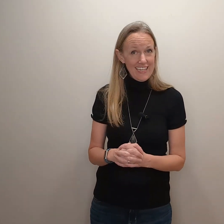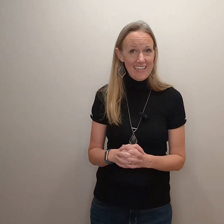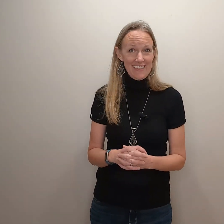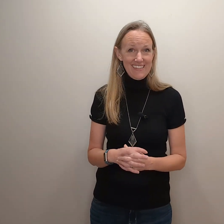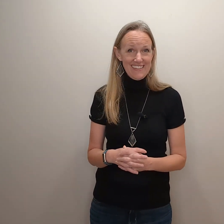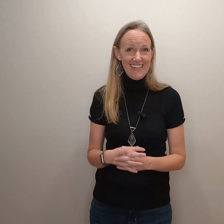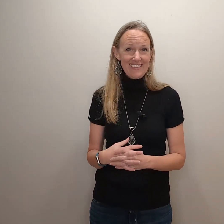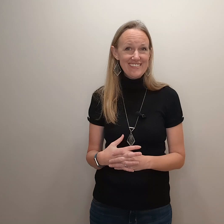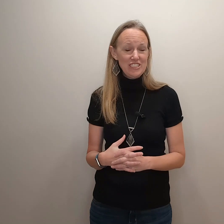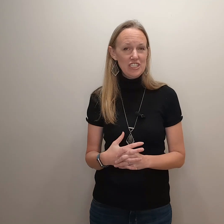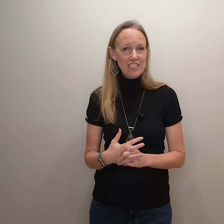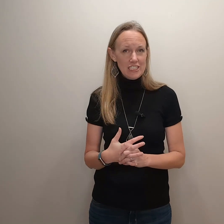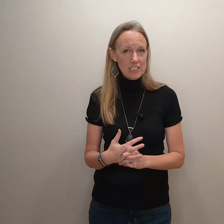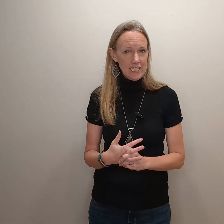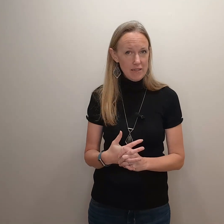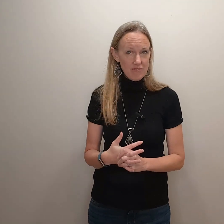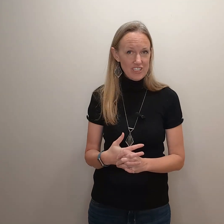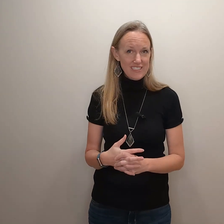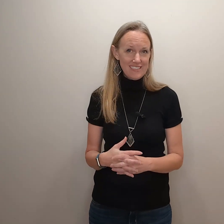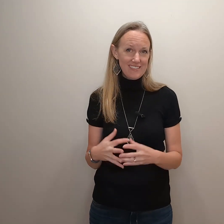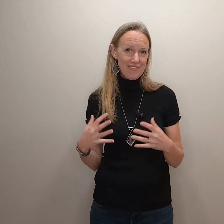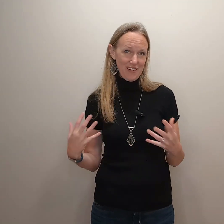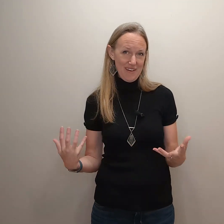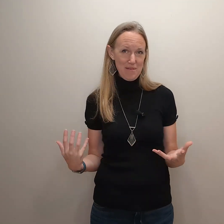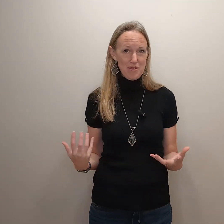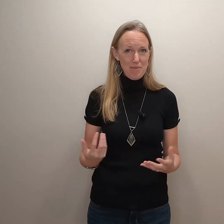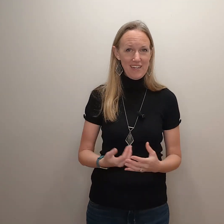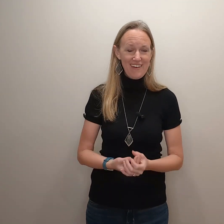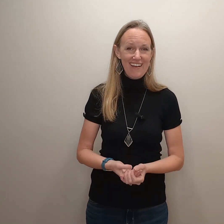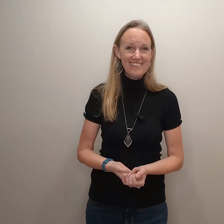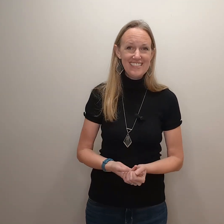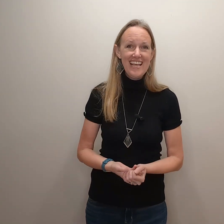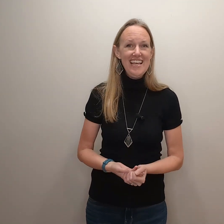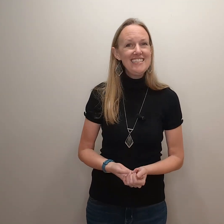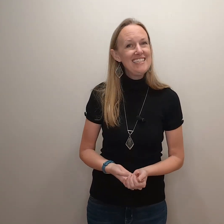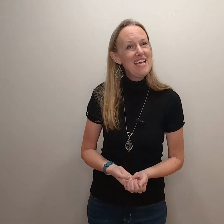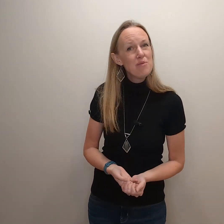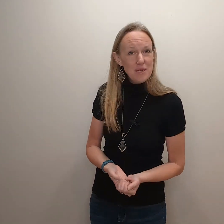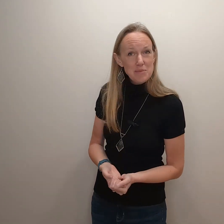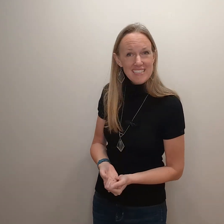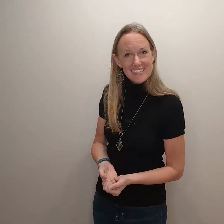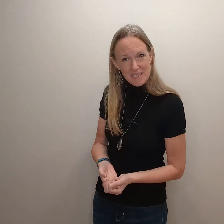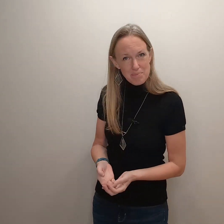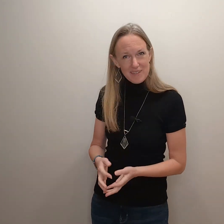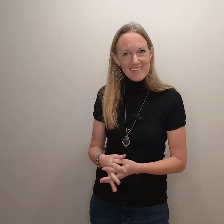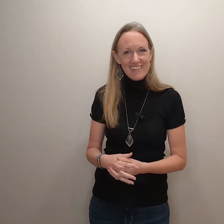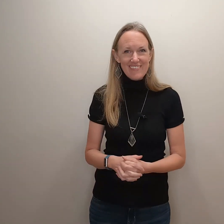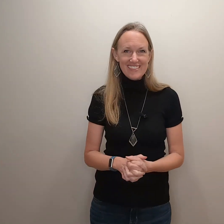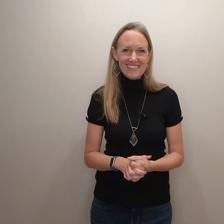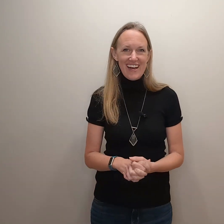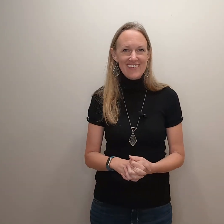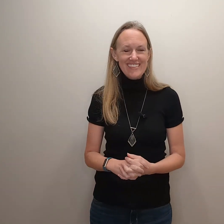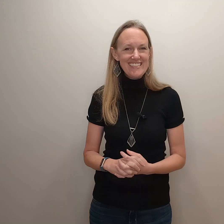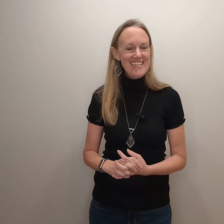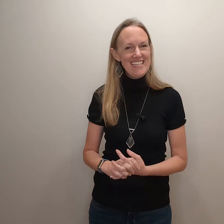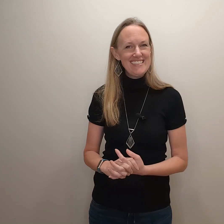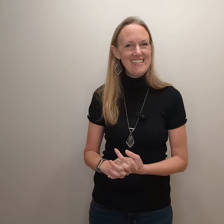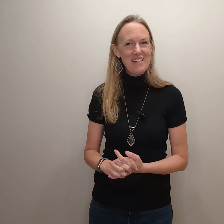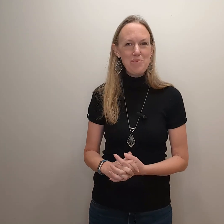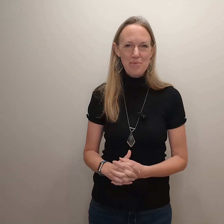day learning those traditional hymn verses of Crown Him with Many Crowns. Today will be simpler, which is always a nice little